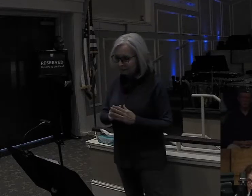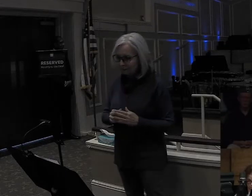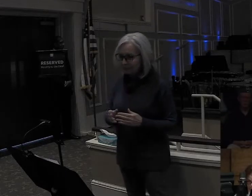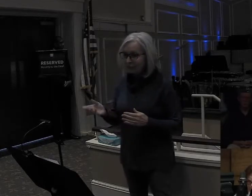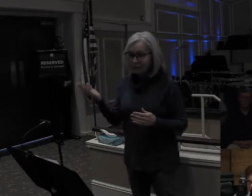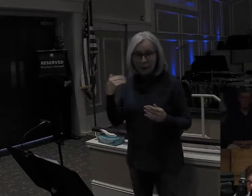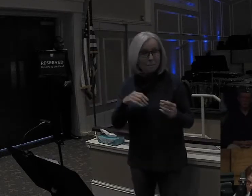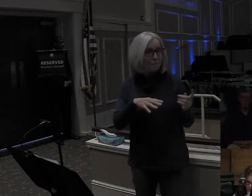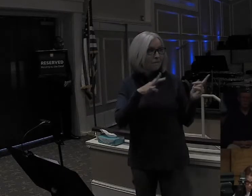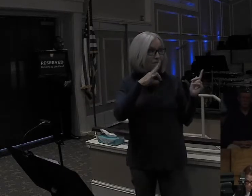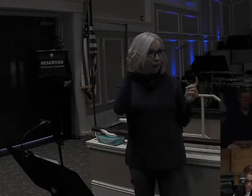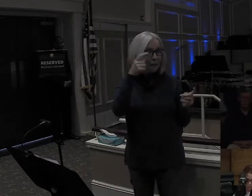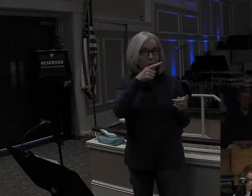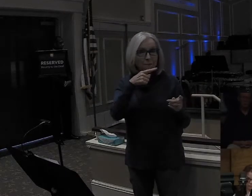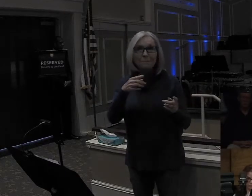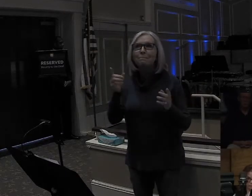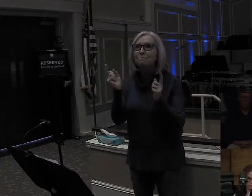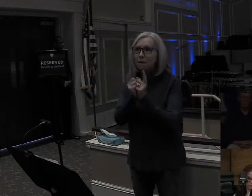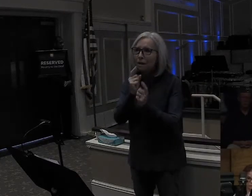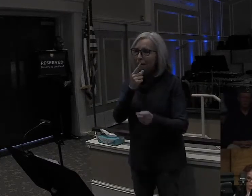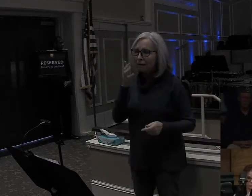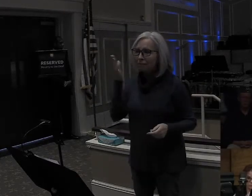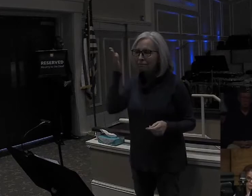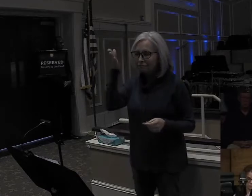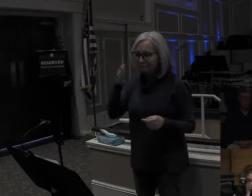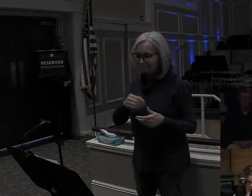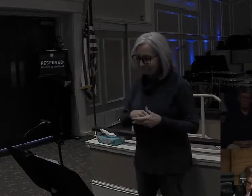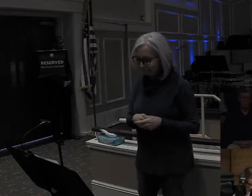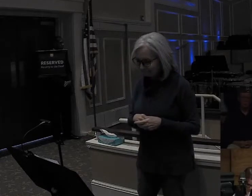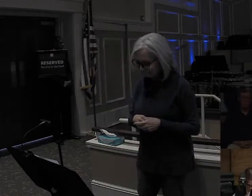find me afterwards. I would love to meet you.